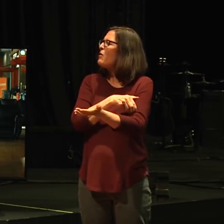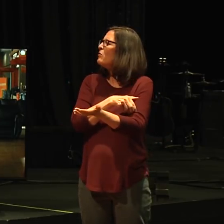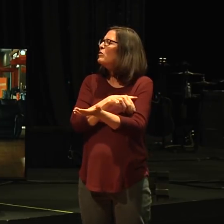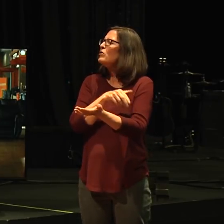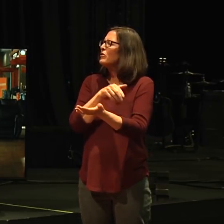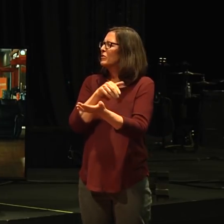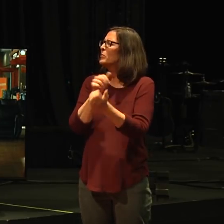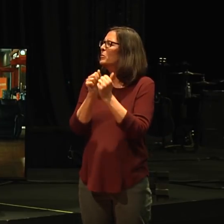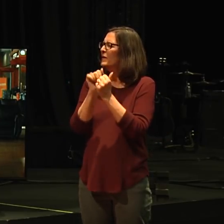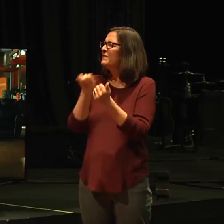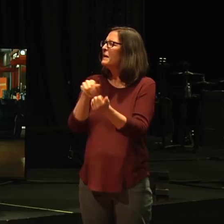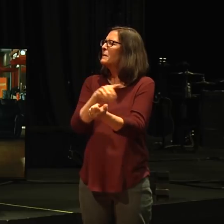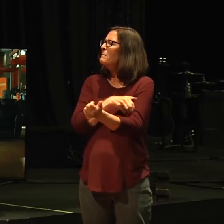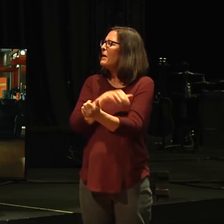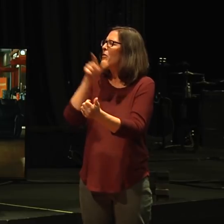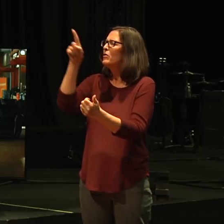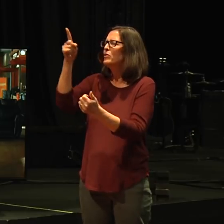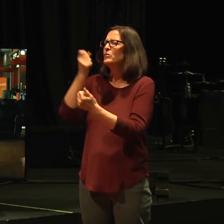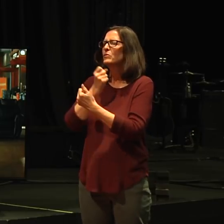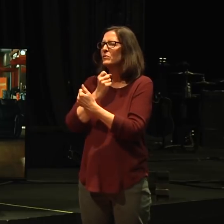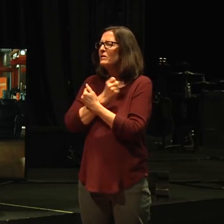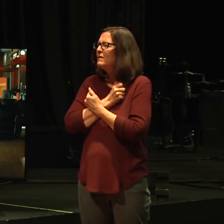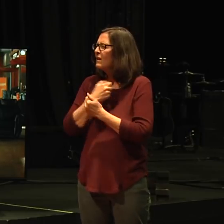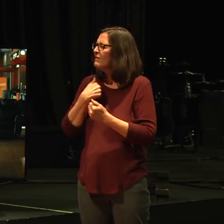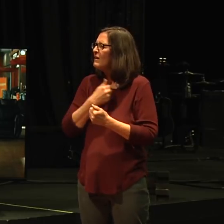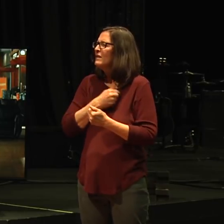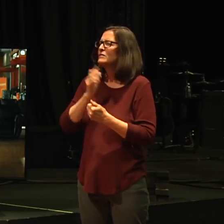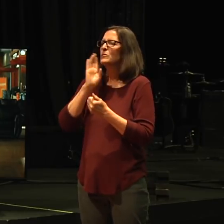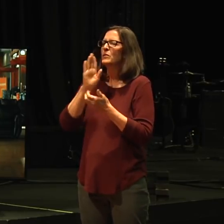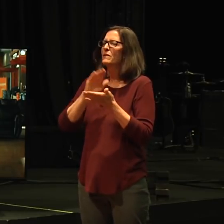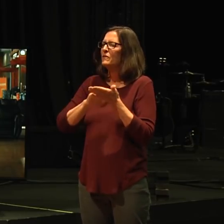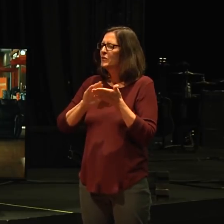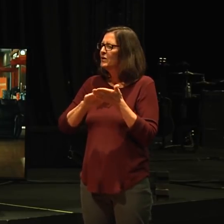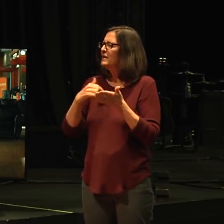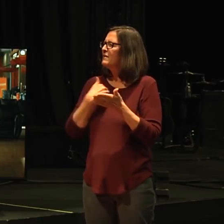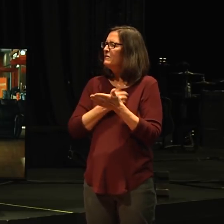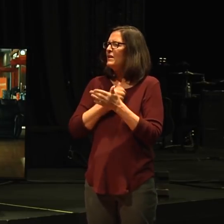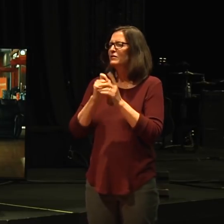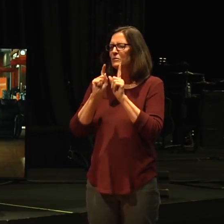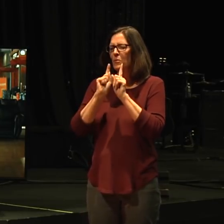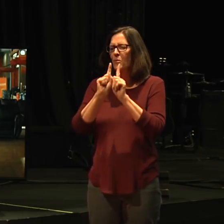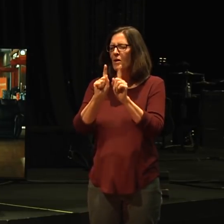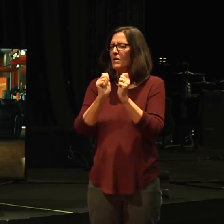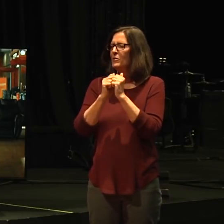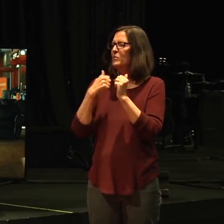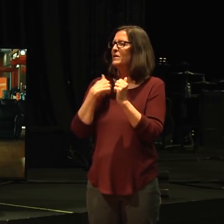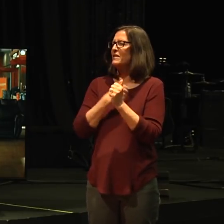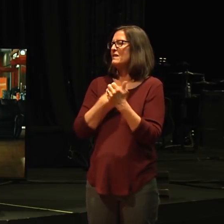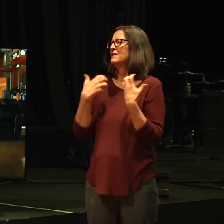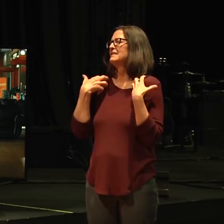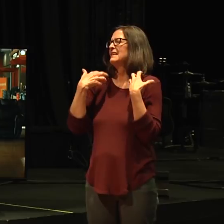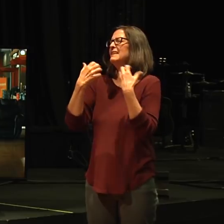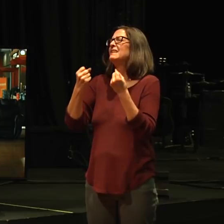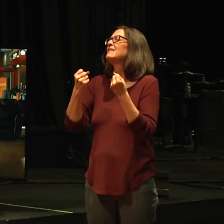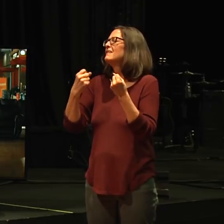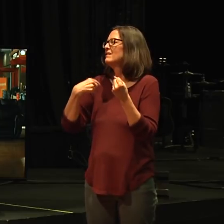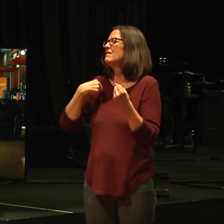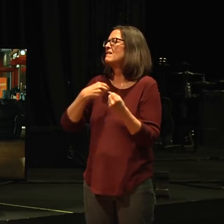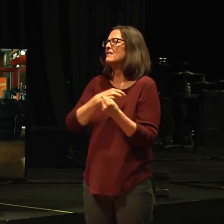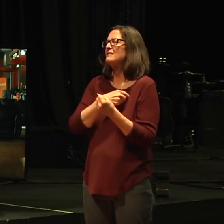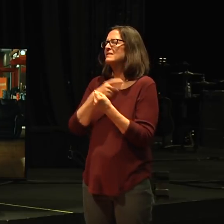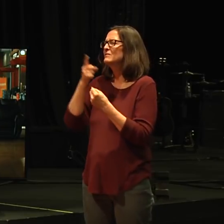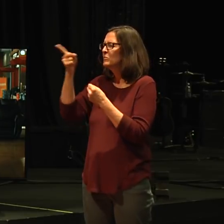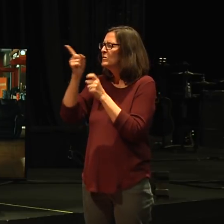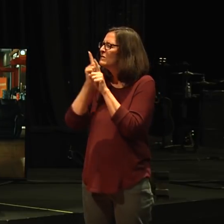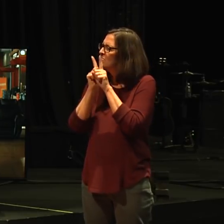with you. I'll never leave you. I'll forgive you. I'll live with you. I'll walk with you. and I'll heal you. I'll go through every